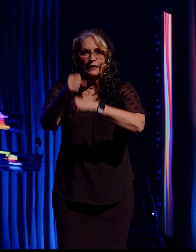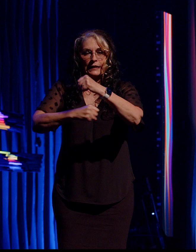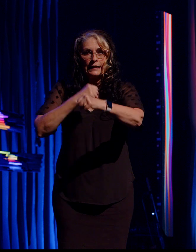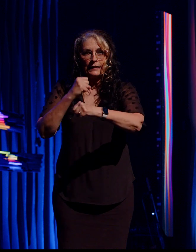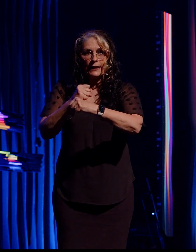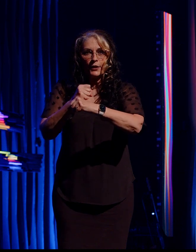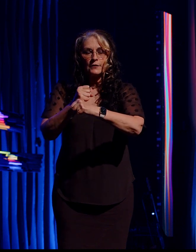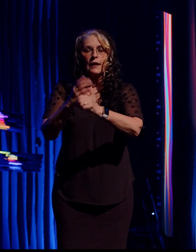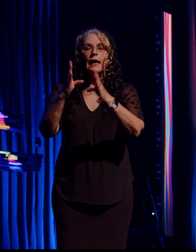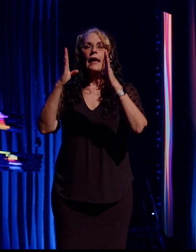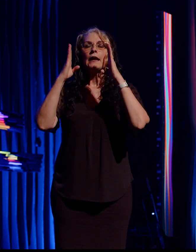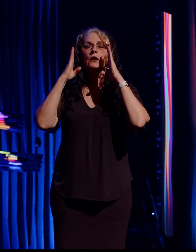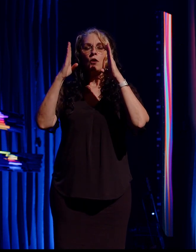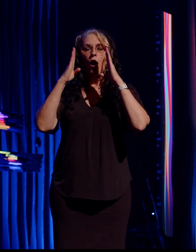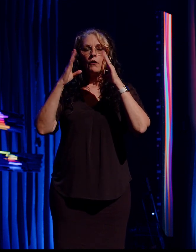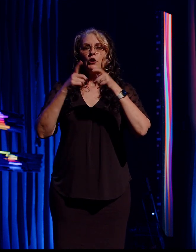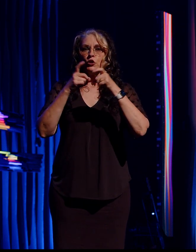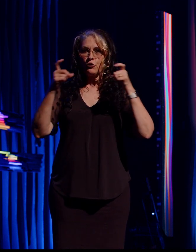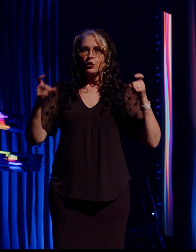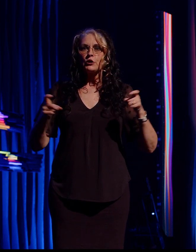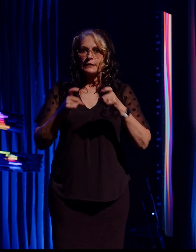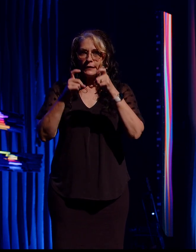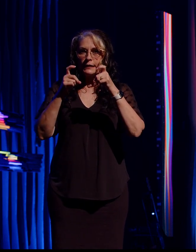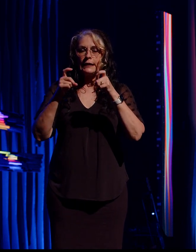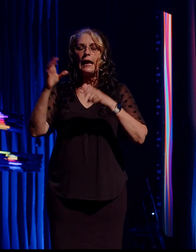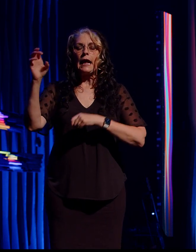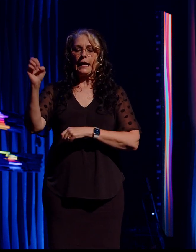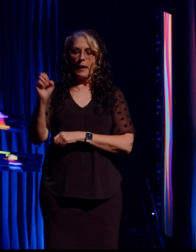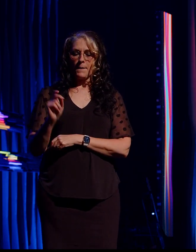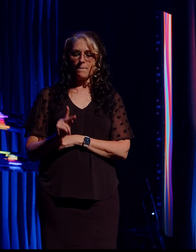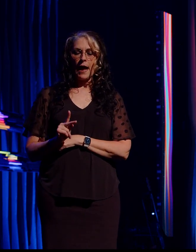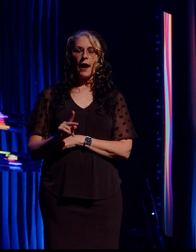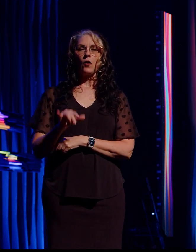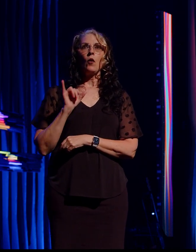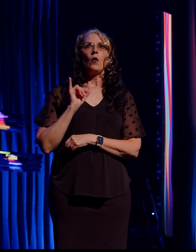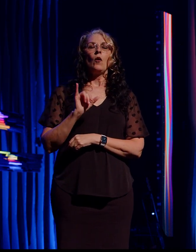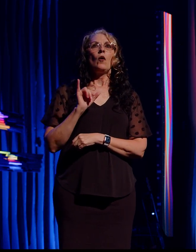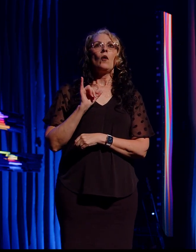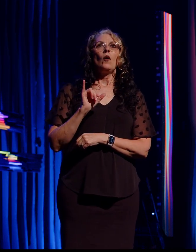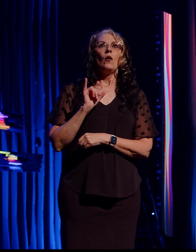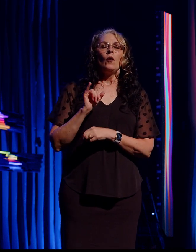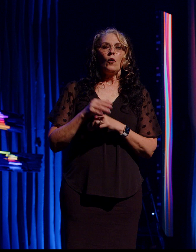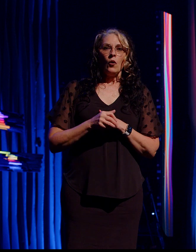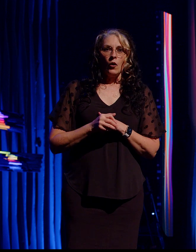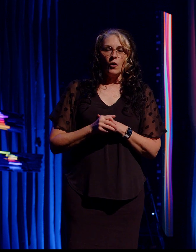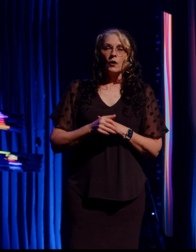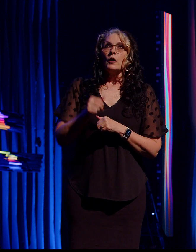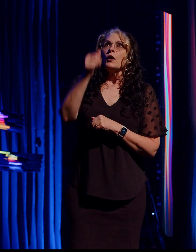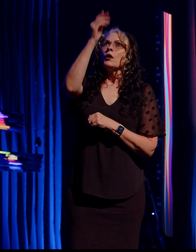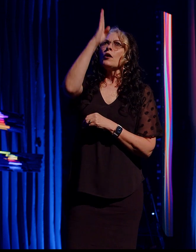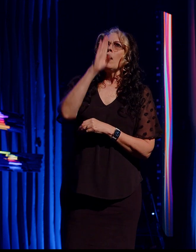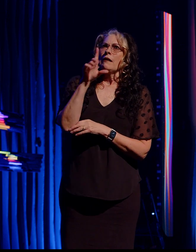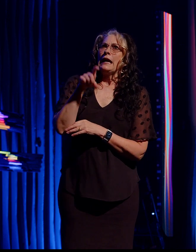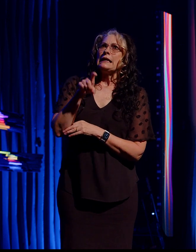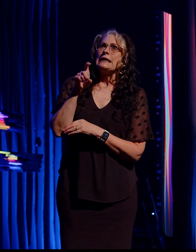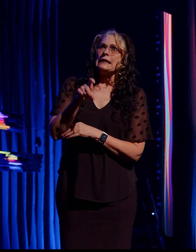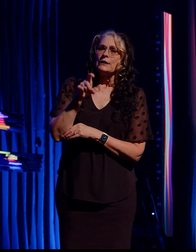they would acknowledge their sins and come back to a point of saying, God, I need